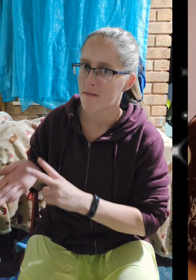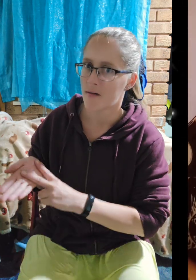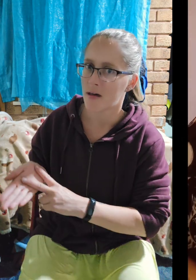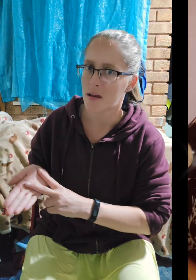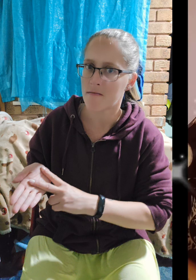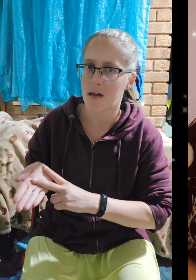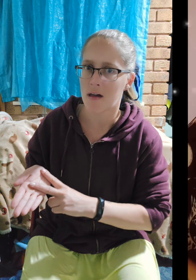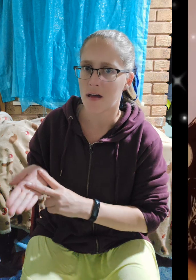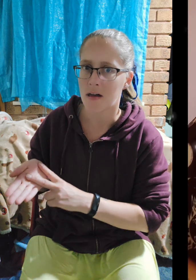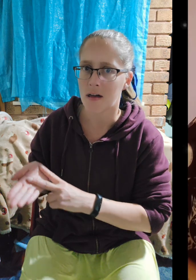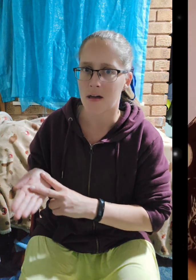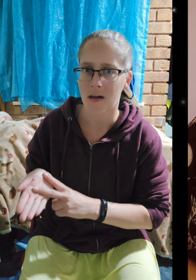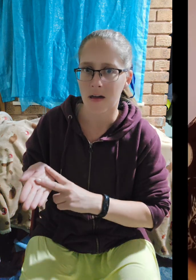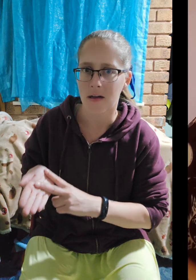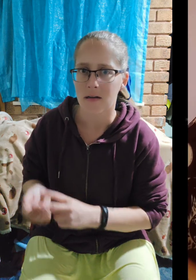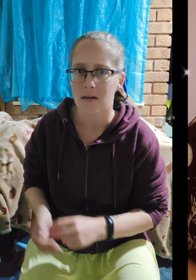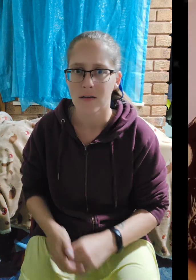Valerie. Valerie.